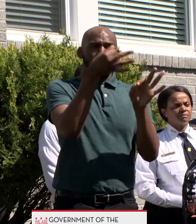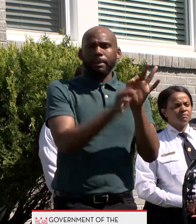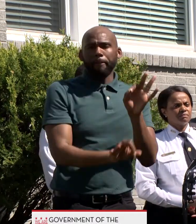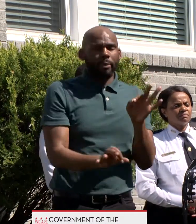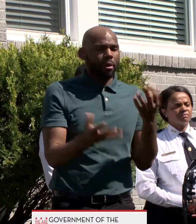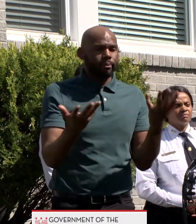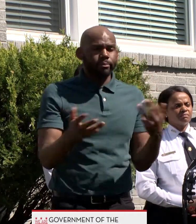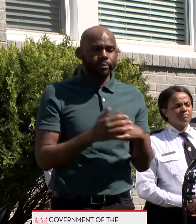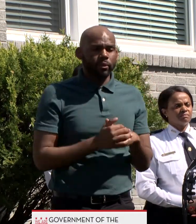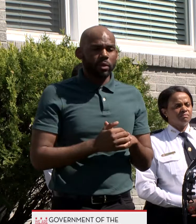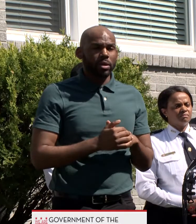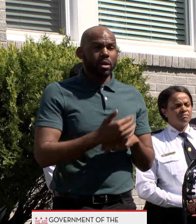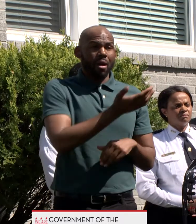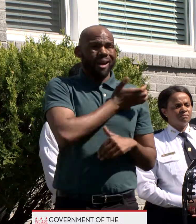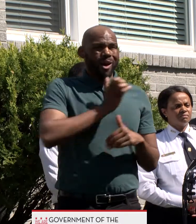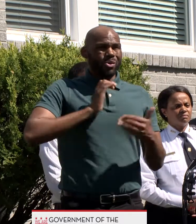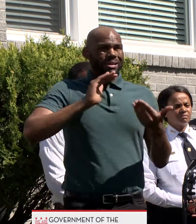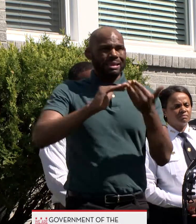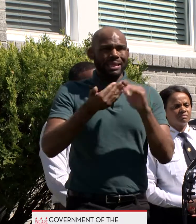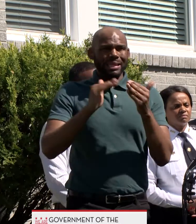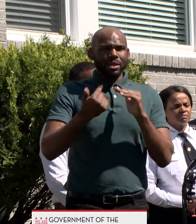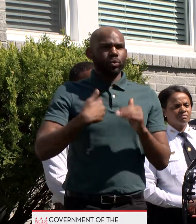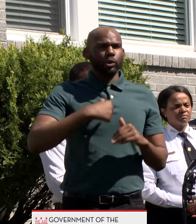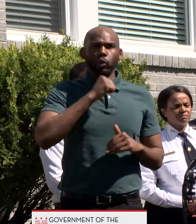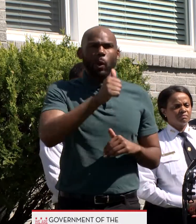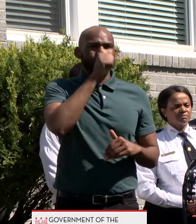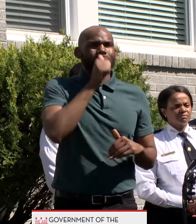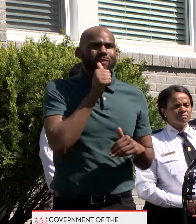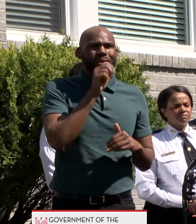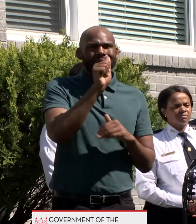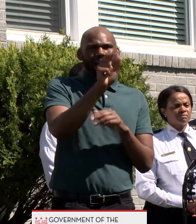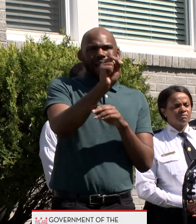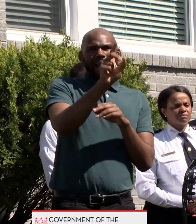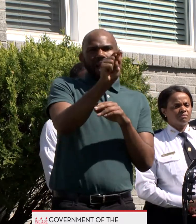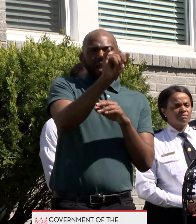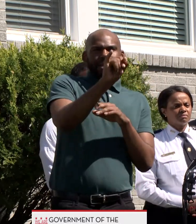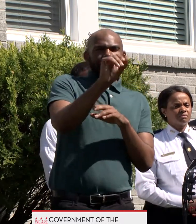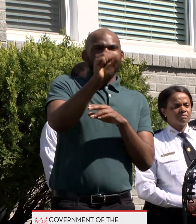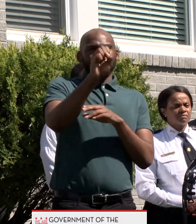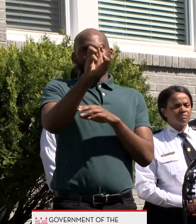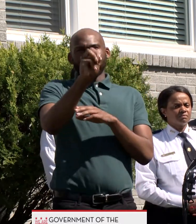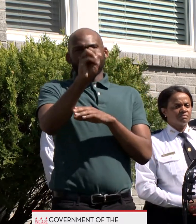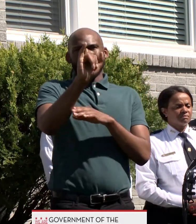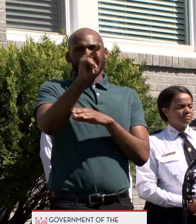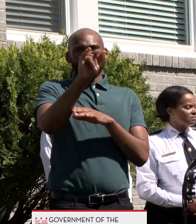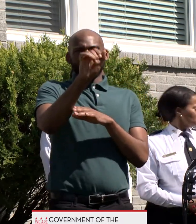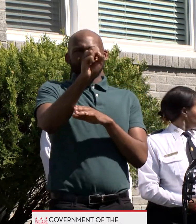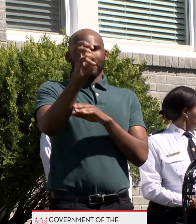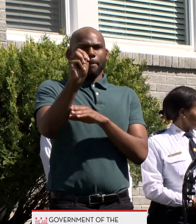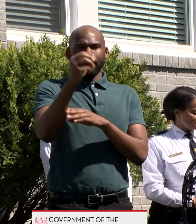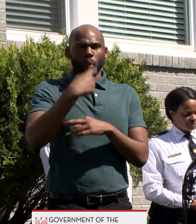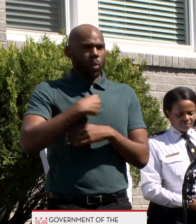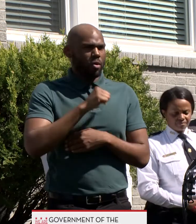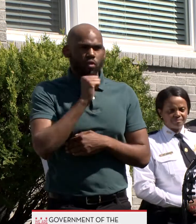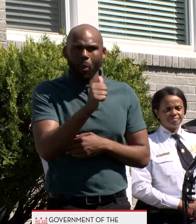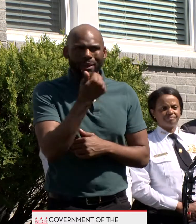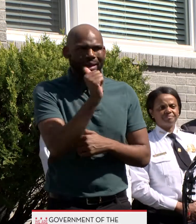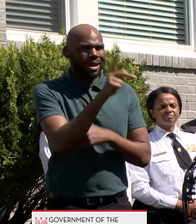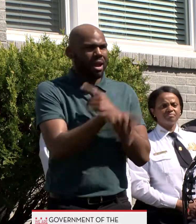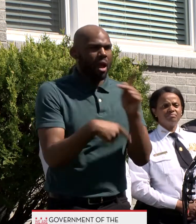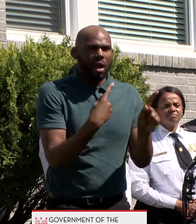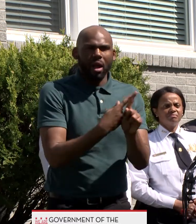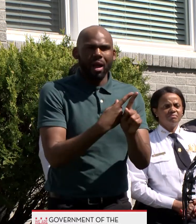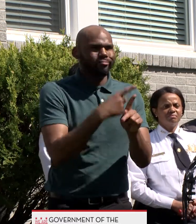this. We in our city don't tolerate anti-Semitism of any kind, in any shape, any form,